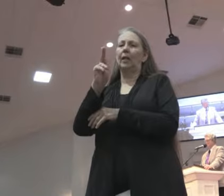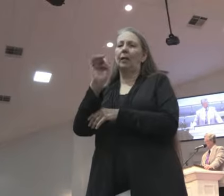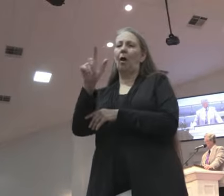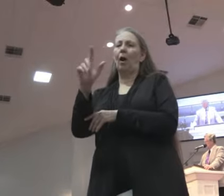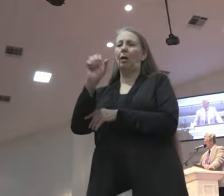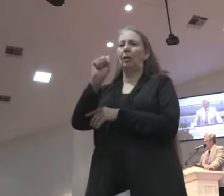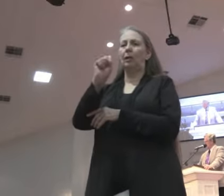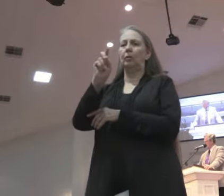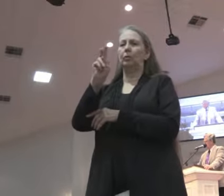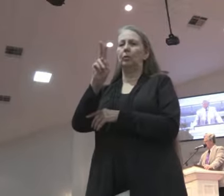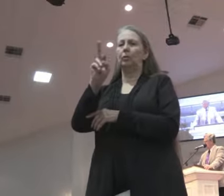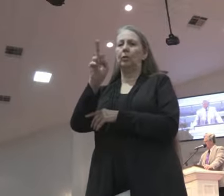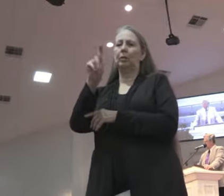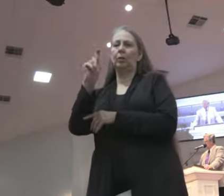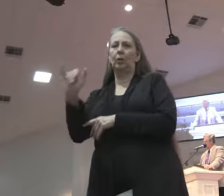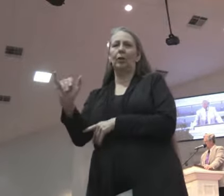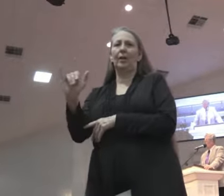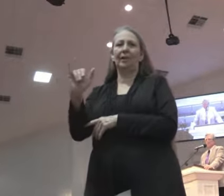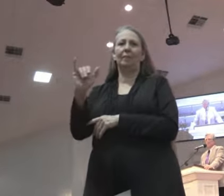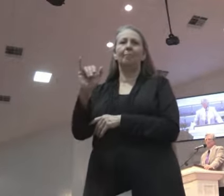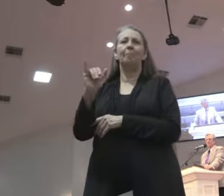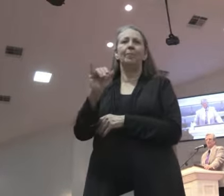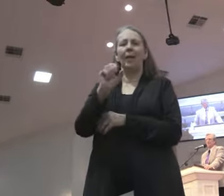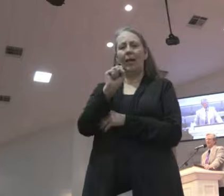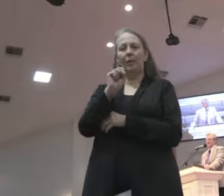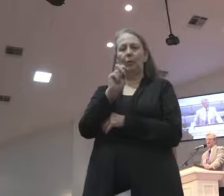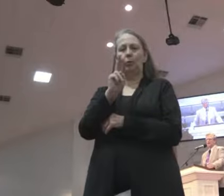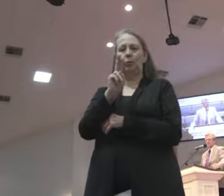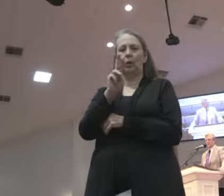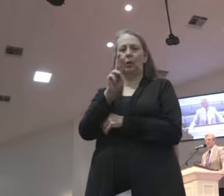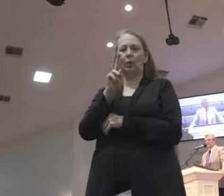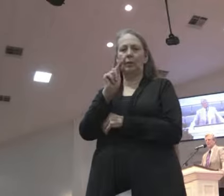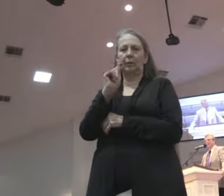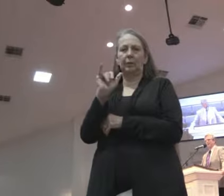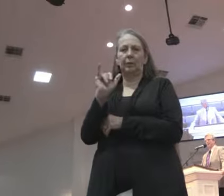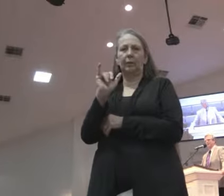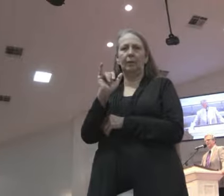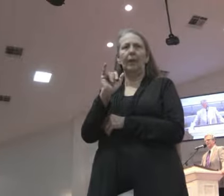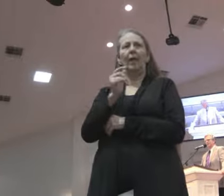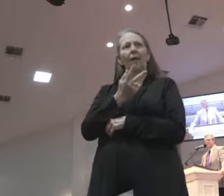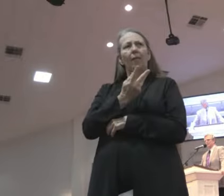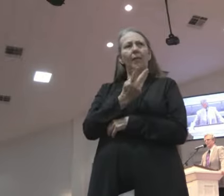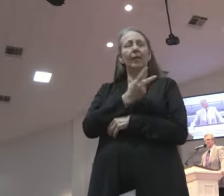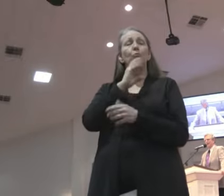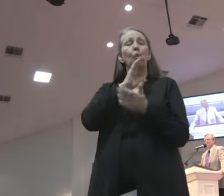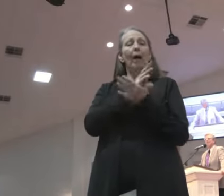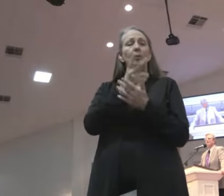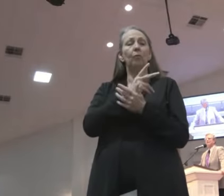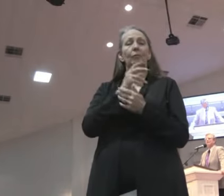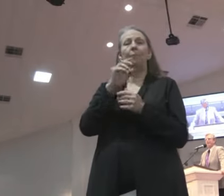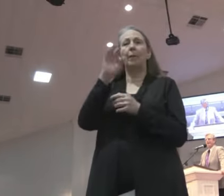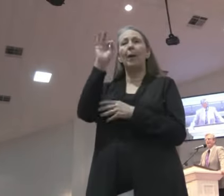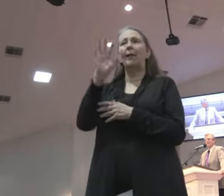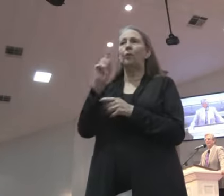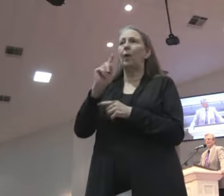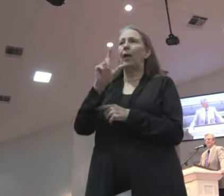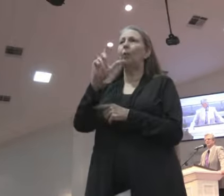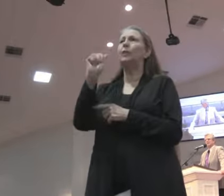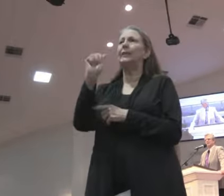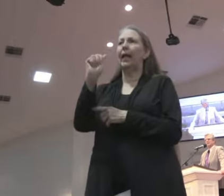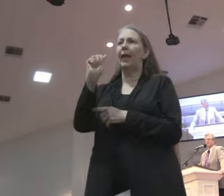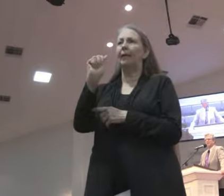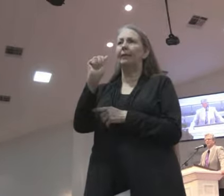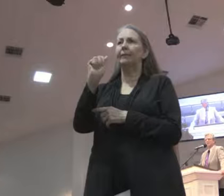Shurte, him and his sweetheart, pastored a fantastic church for many, many years in Louisiana. And then